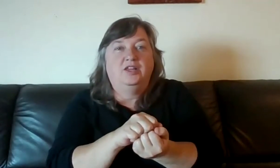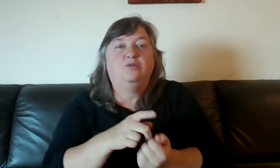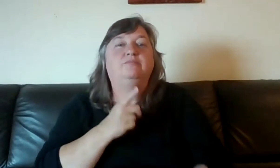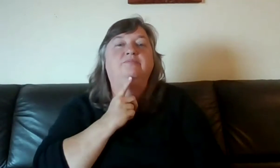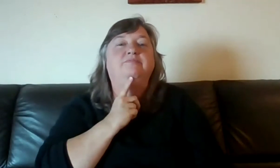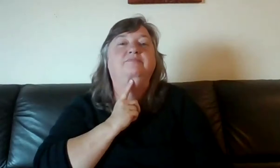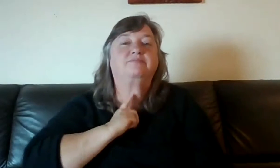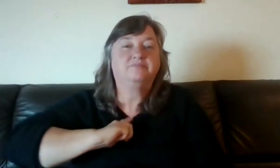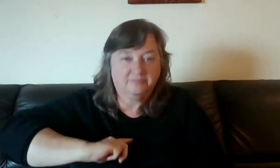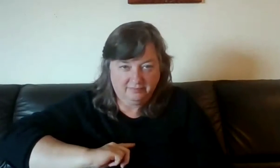Swallow.